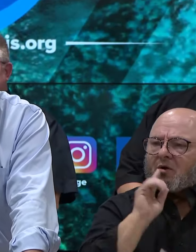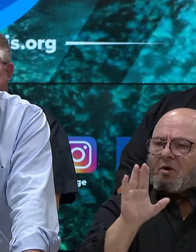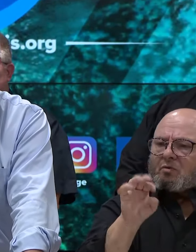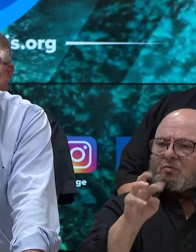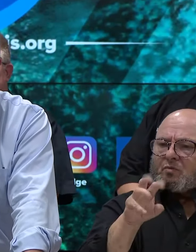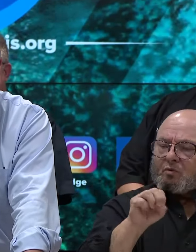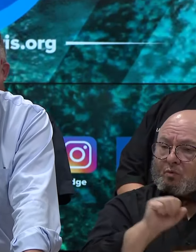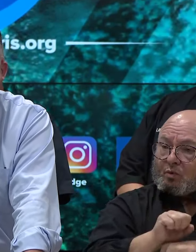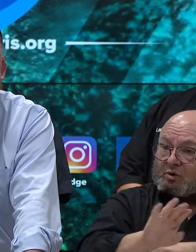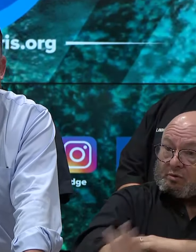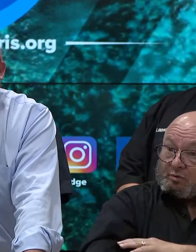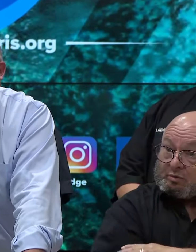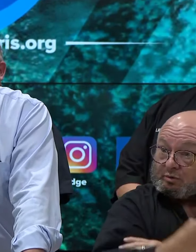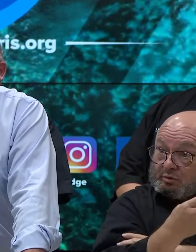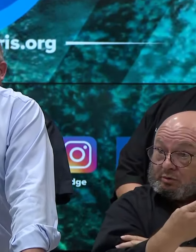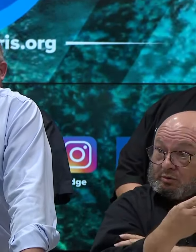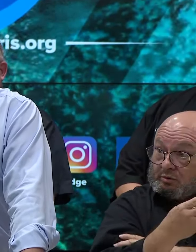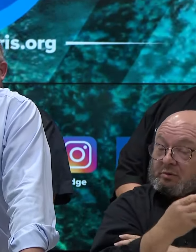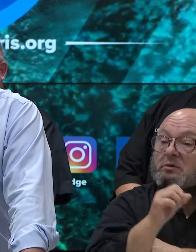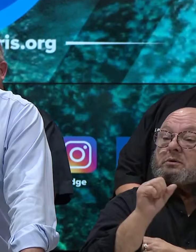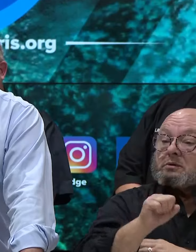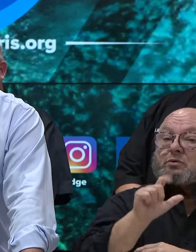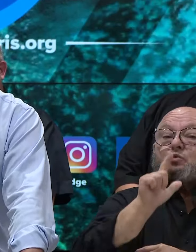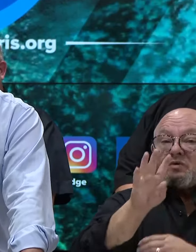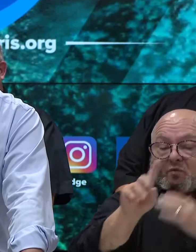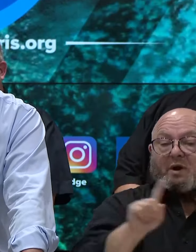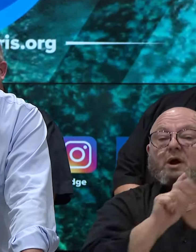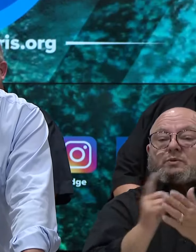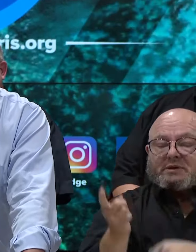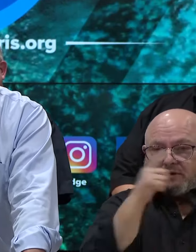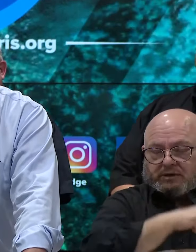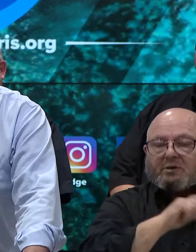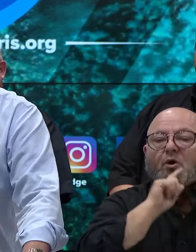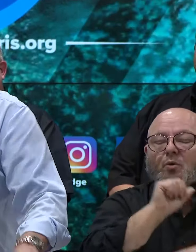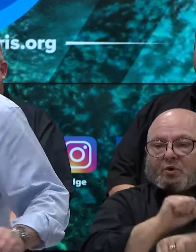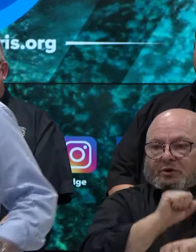working overnight? Yes.